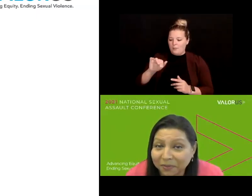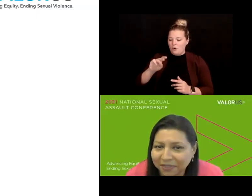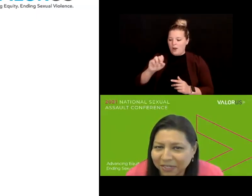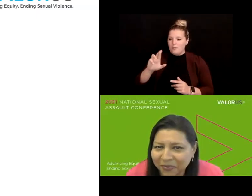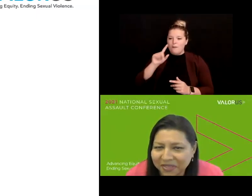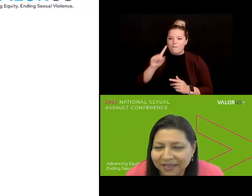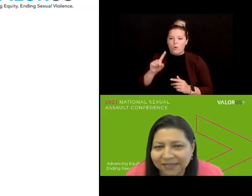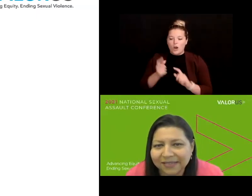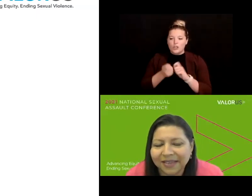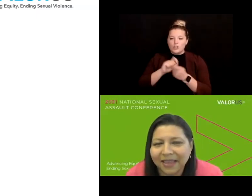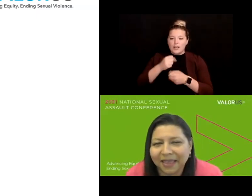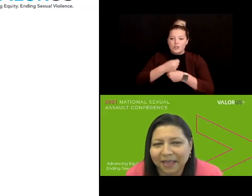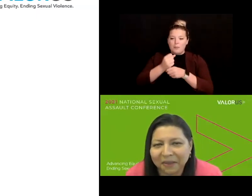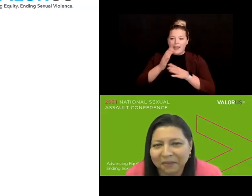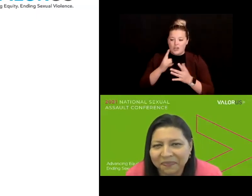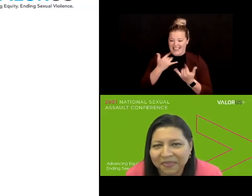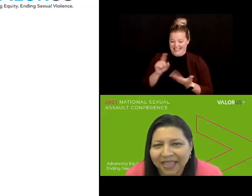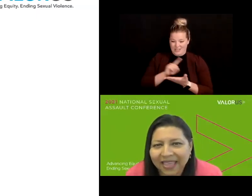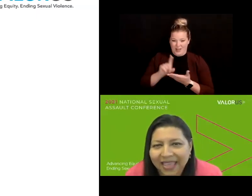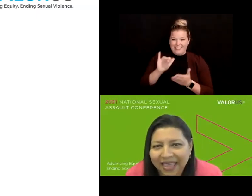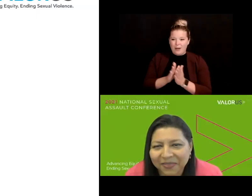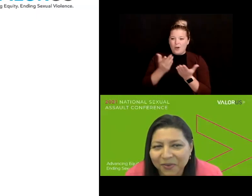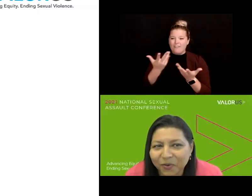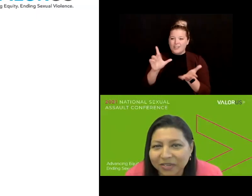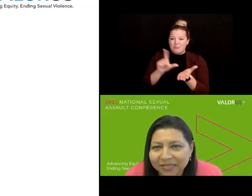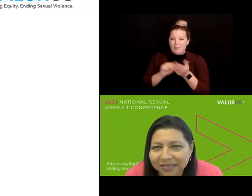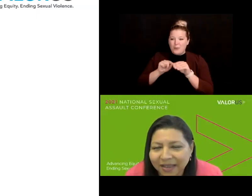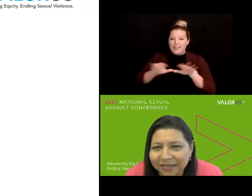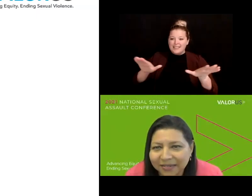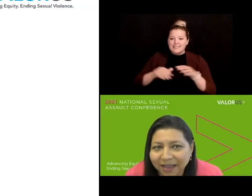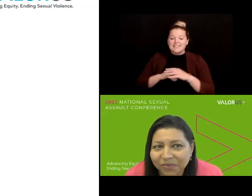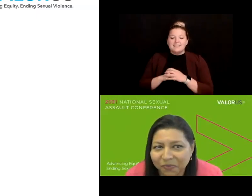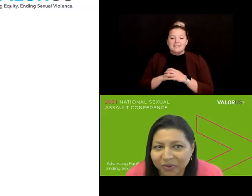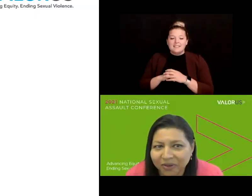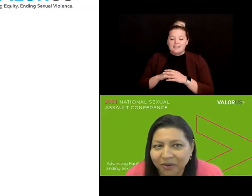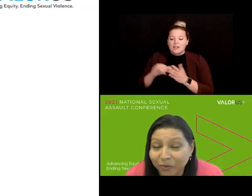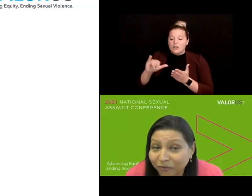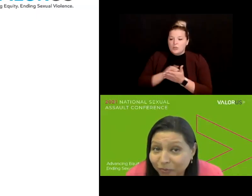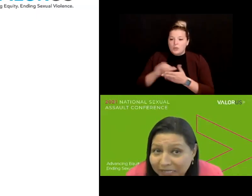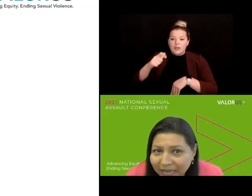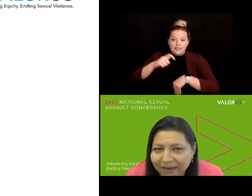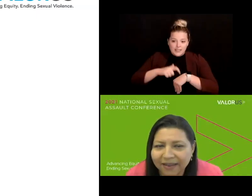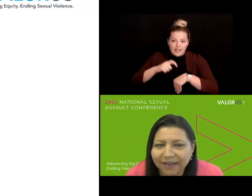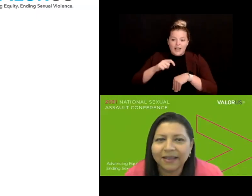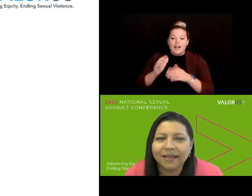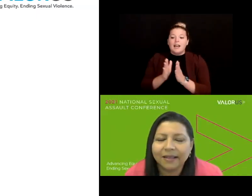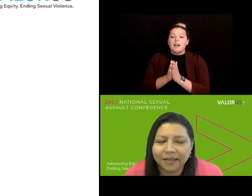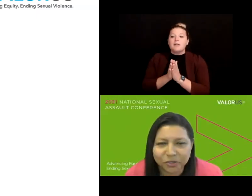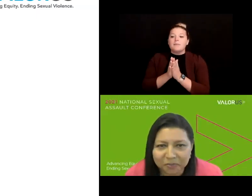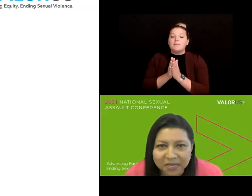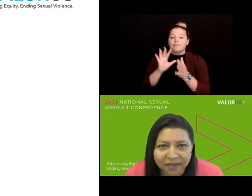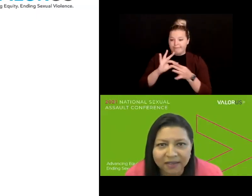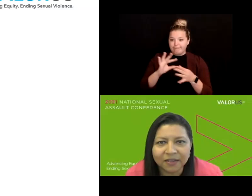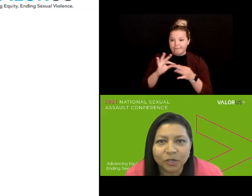was published and released. And the New York Times book review stated